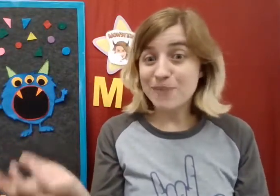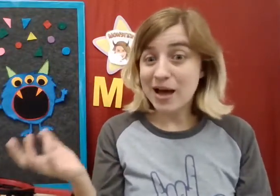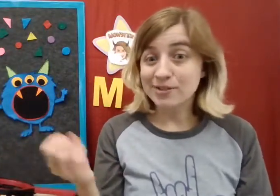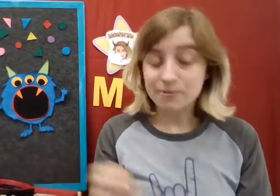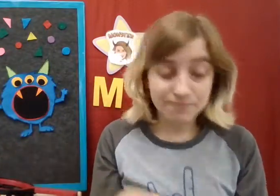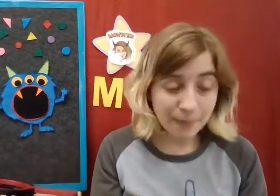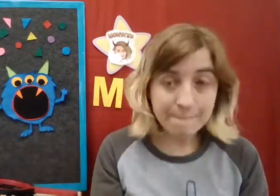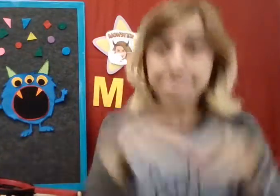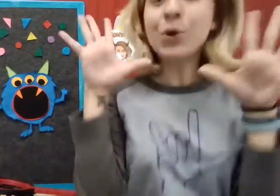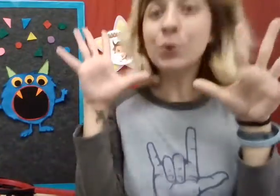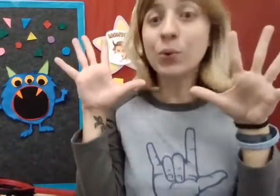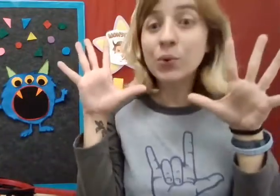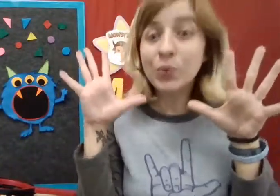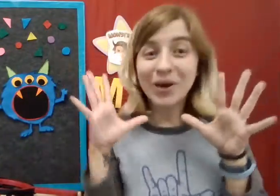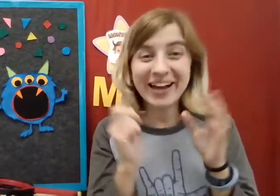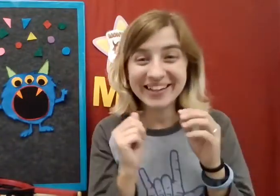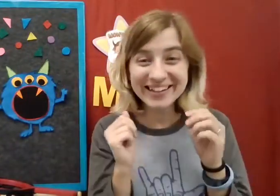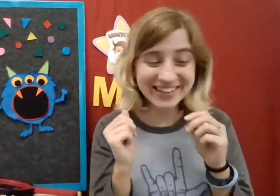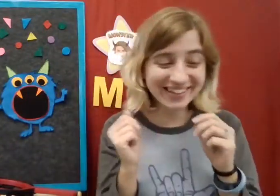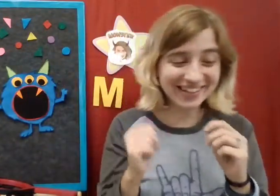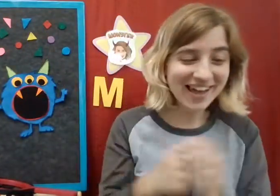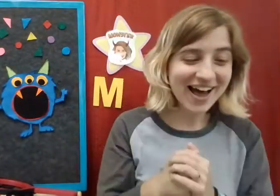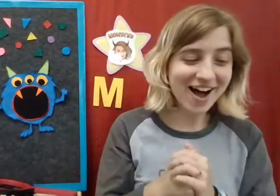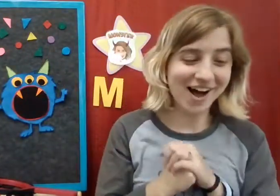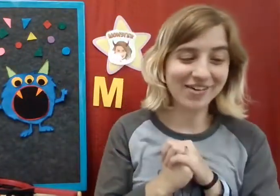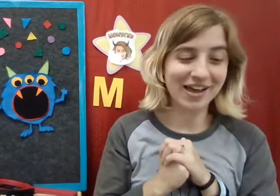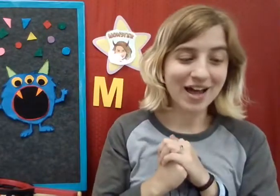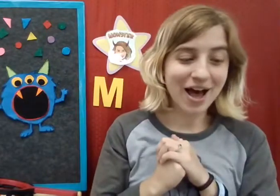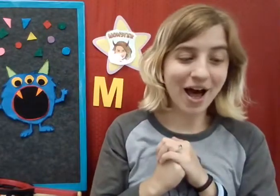about. Boo! Okay,